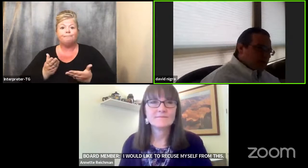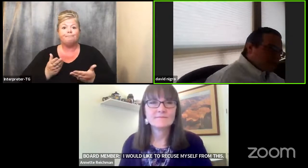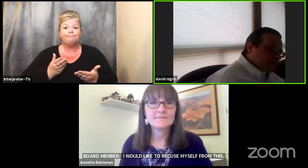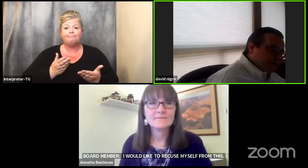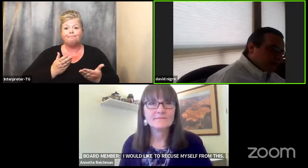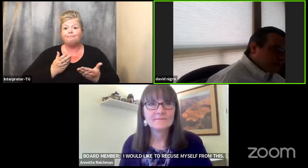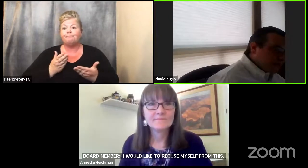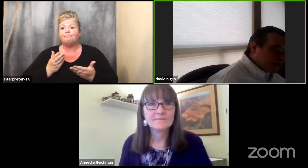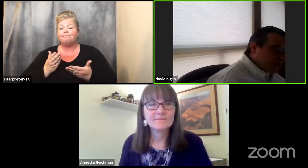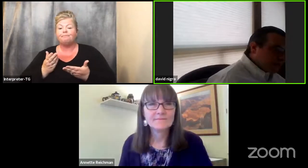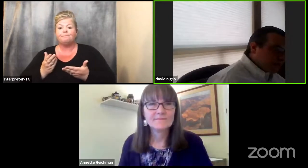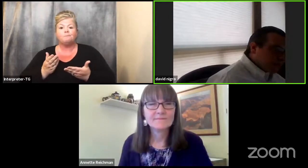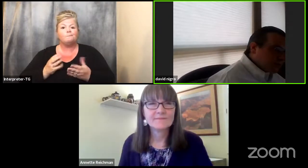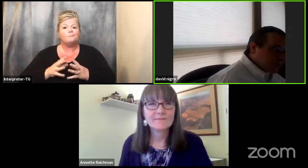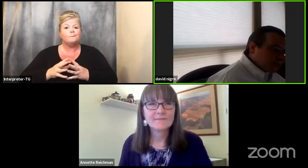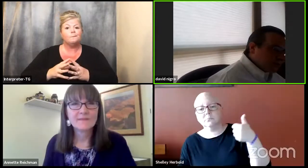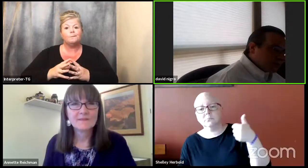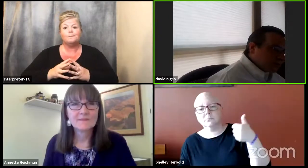seeing